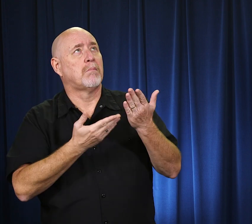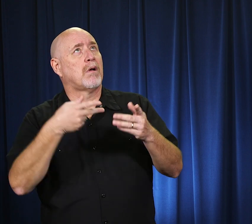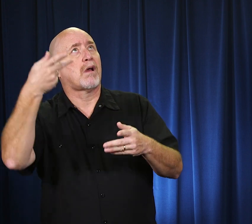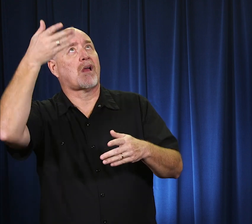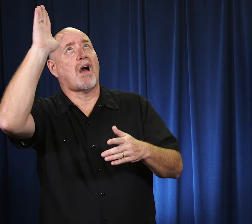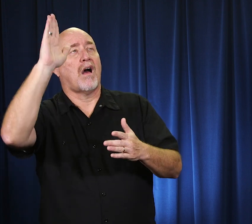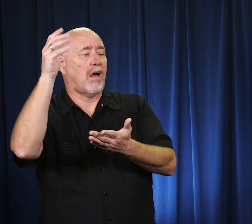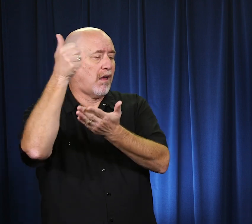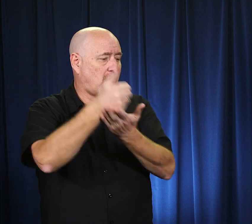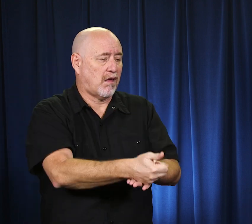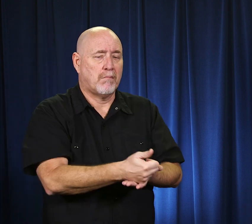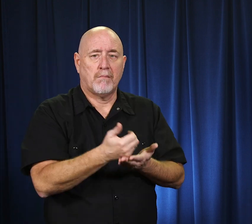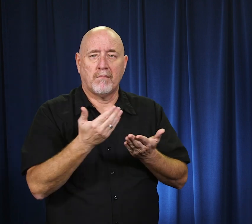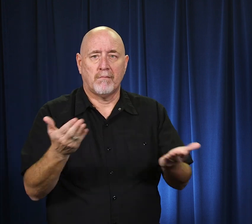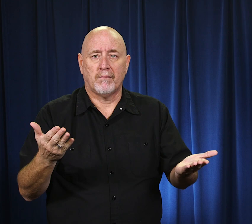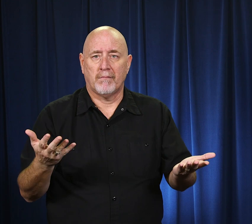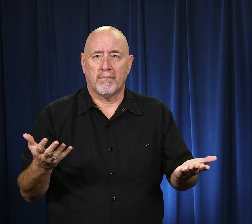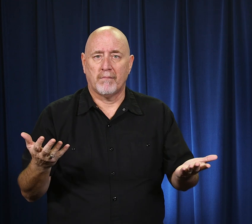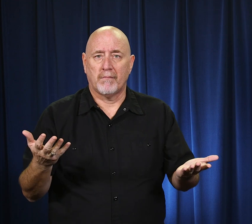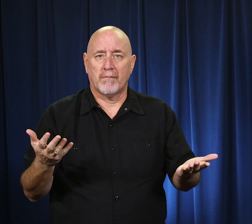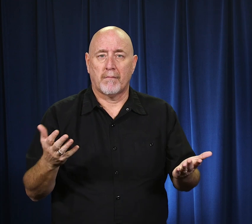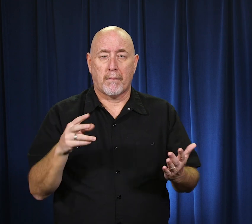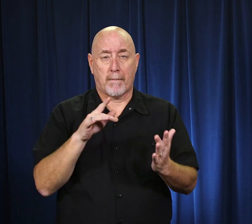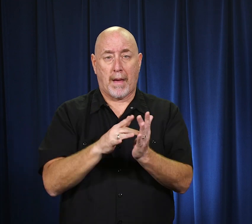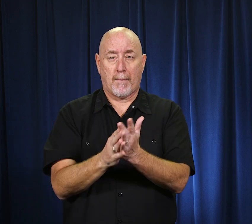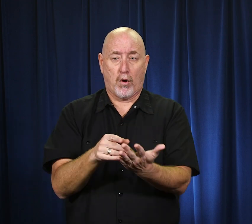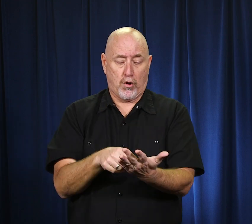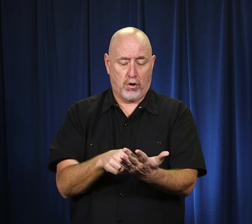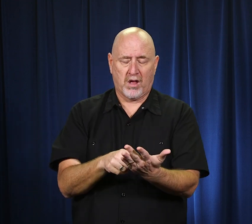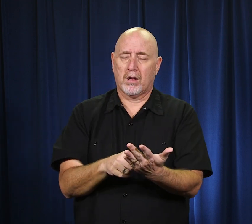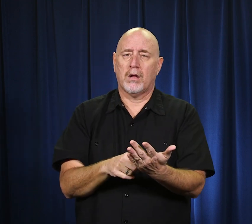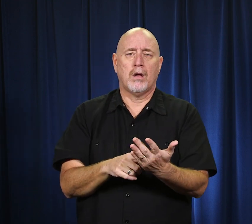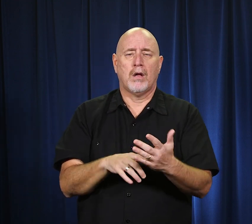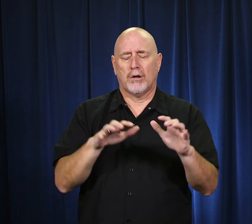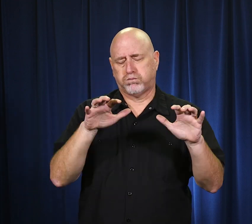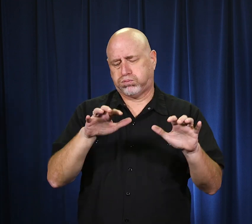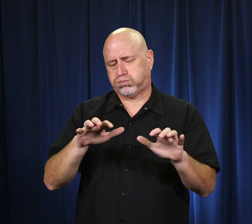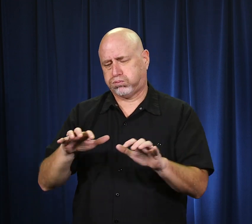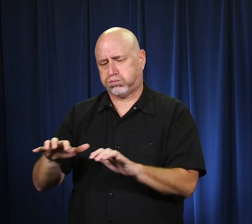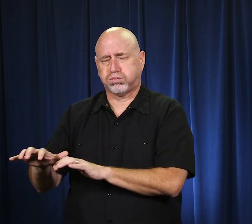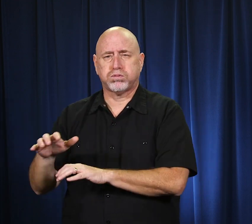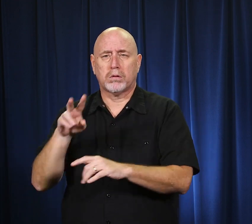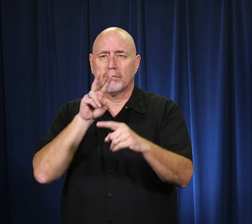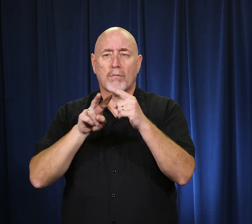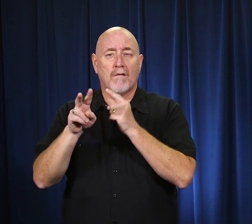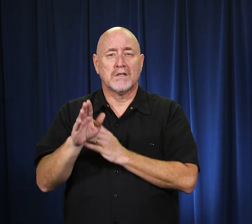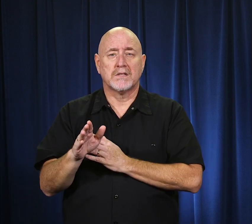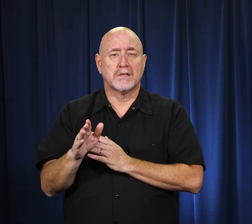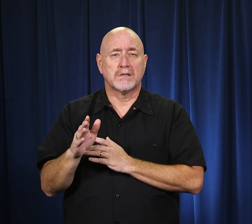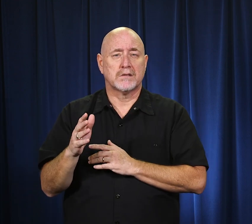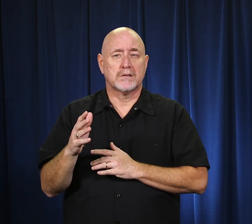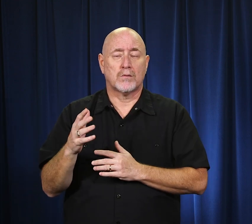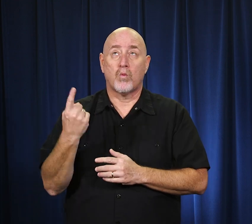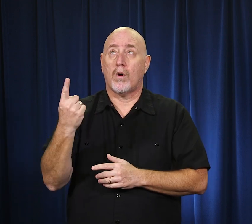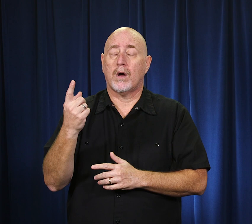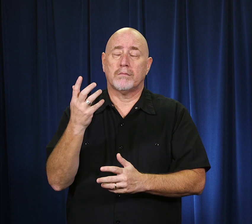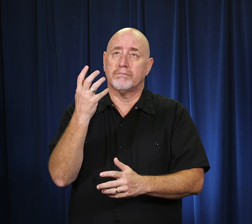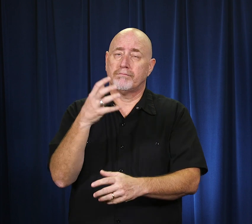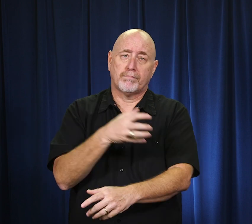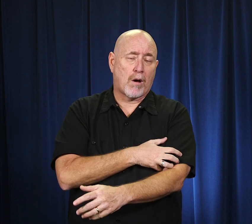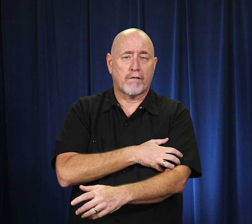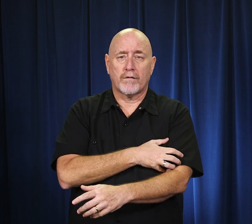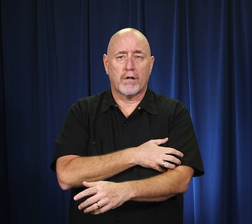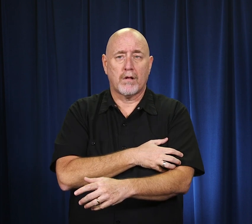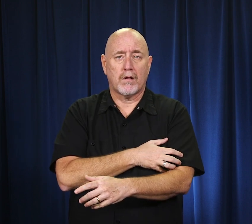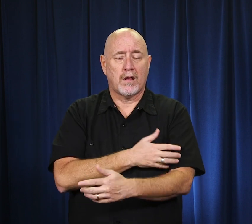some type of divine origin. When we look into the Bible, we see that it's filled with prophecy. One of those very